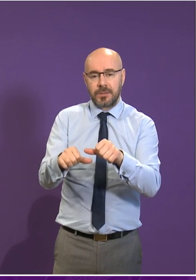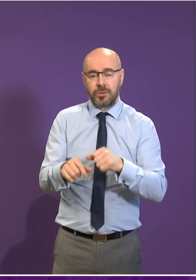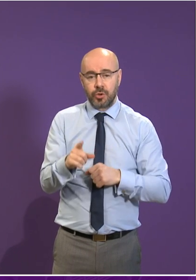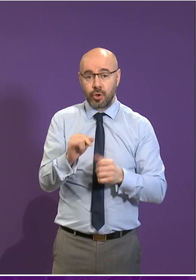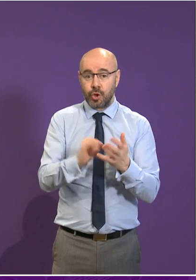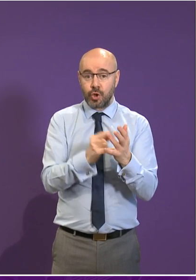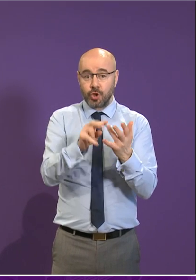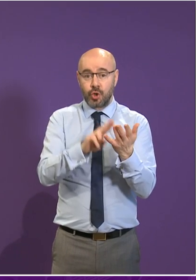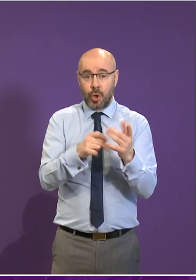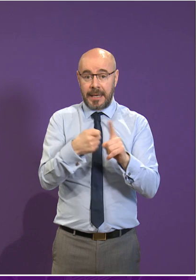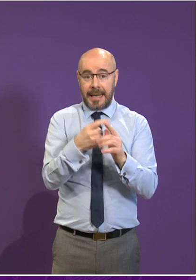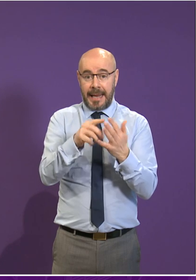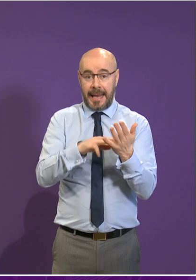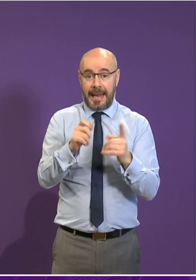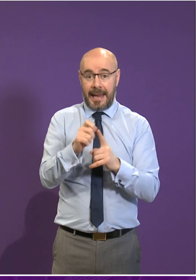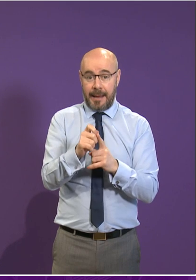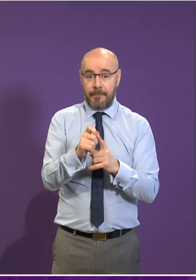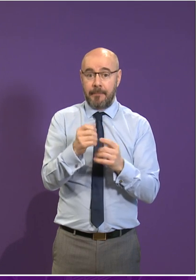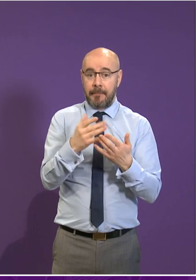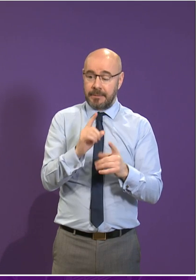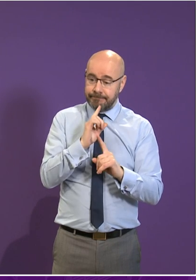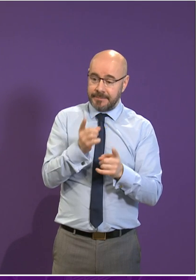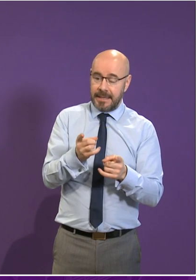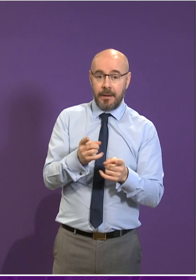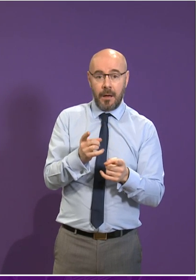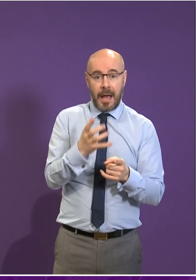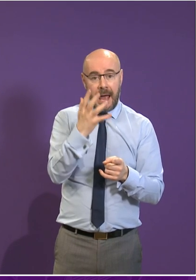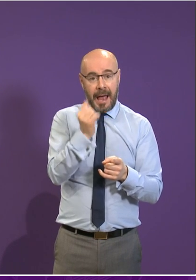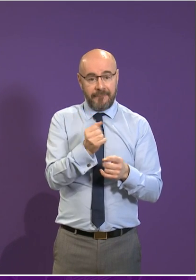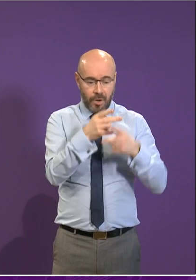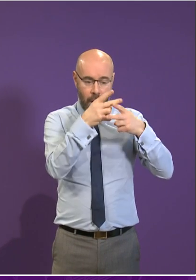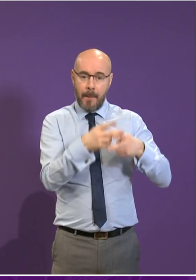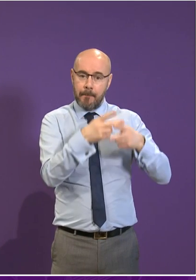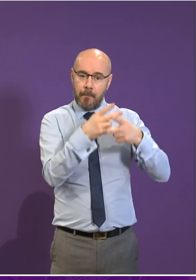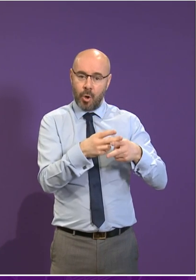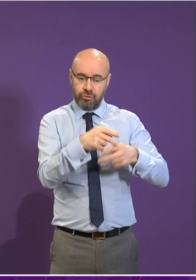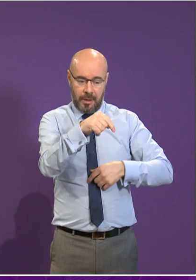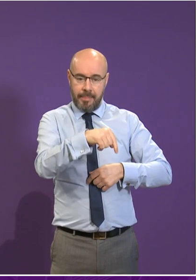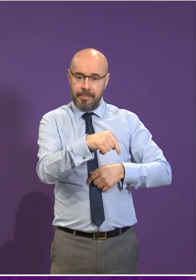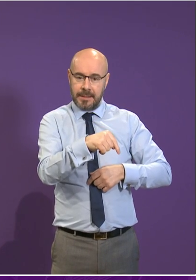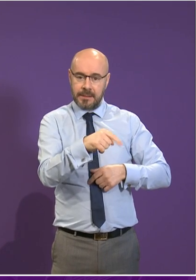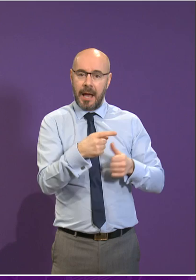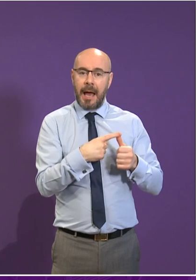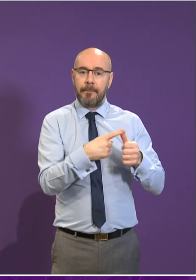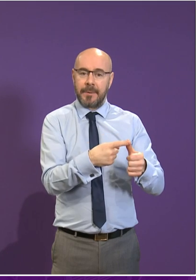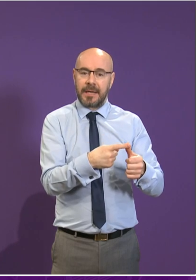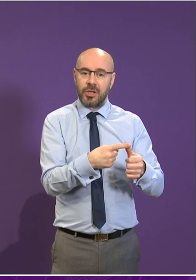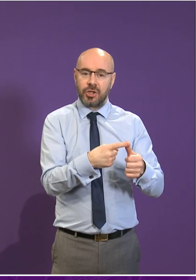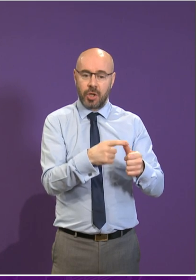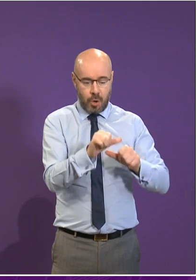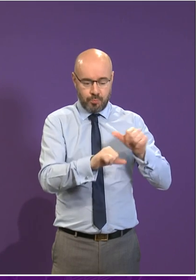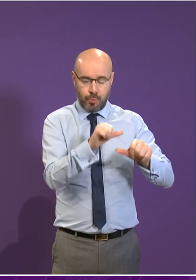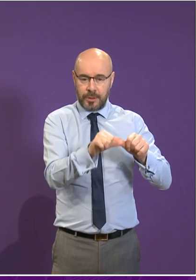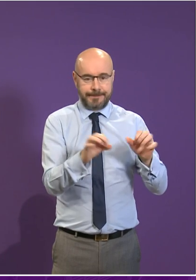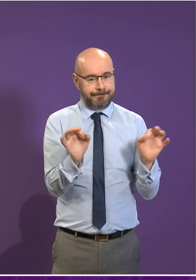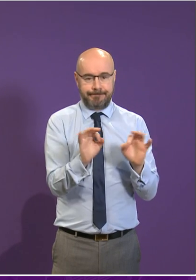before you came in said there's no direct monitoring of that aspect of the admissions process